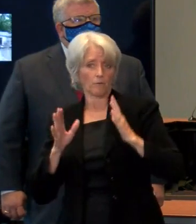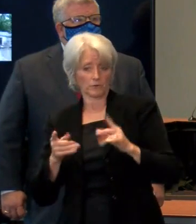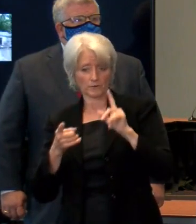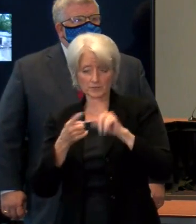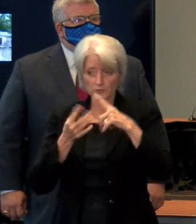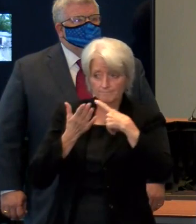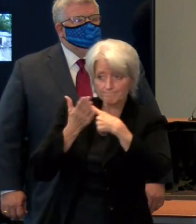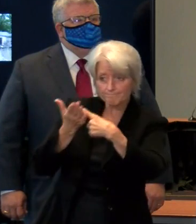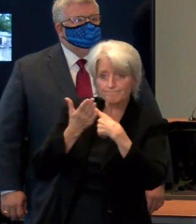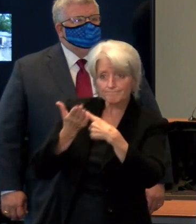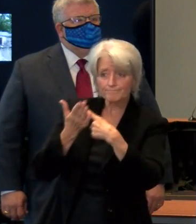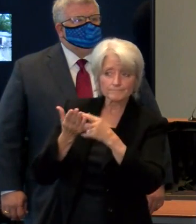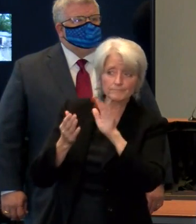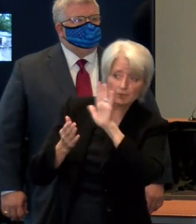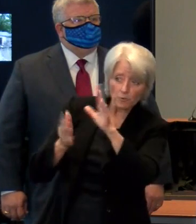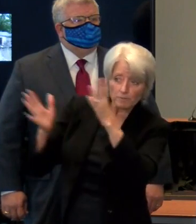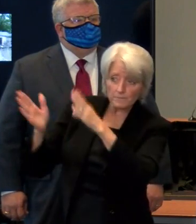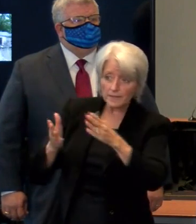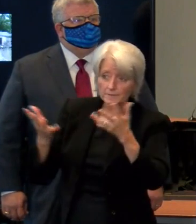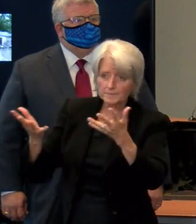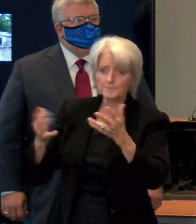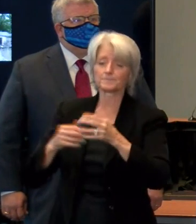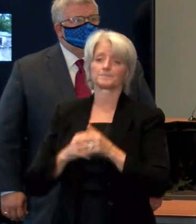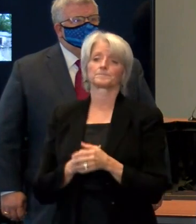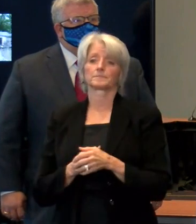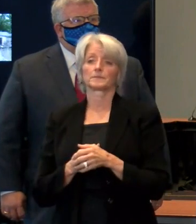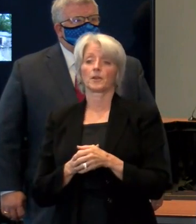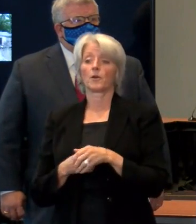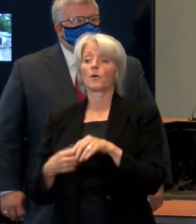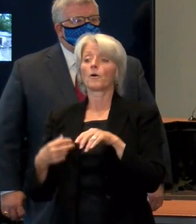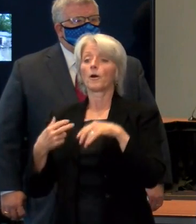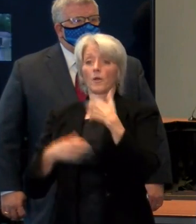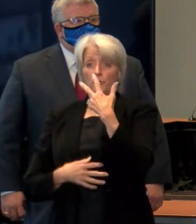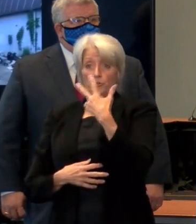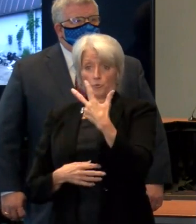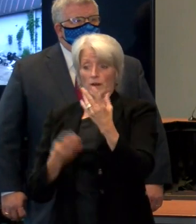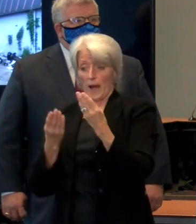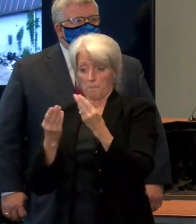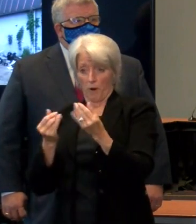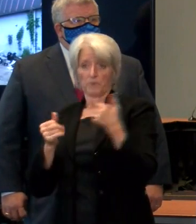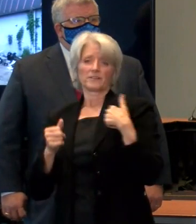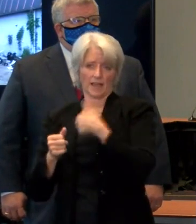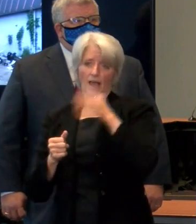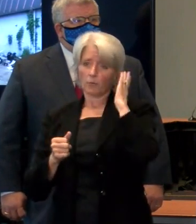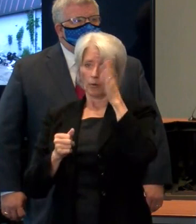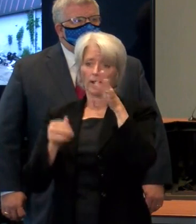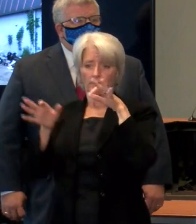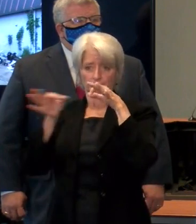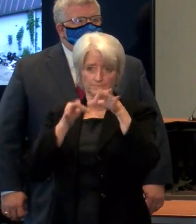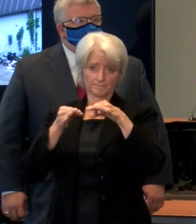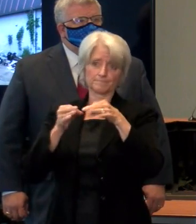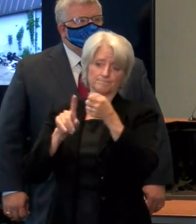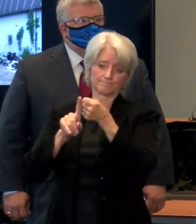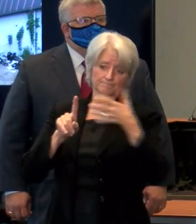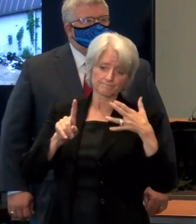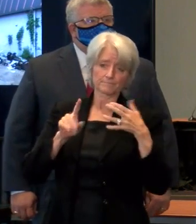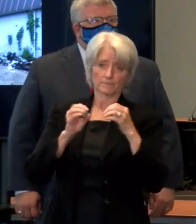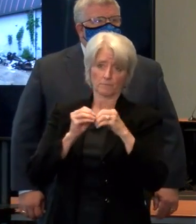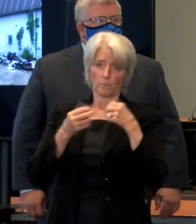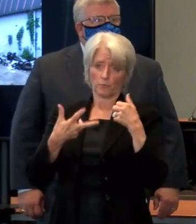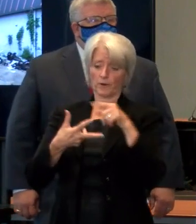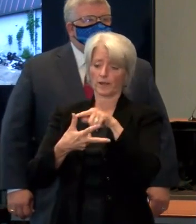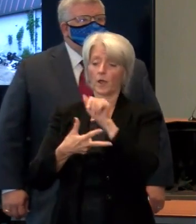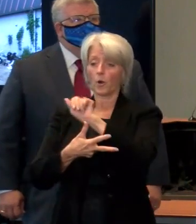intention for the property. Out of those three properties we chose, and I'll talk about three specific ones. One of them is on West